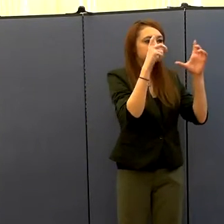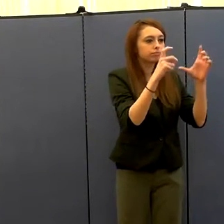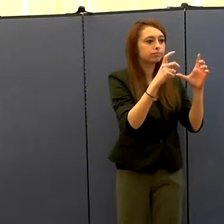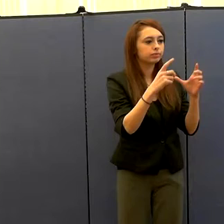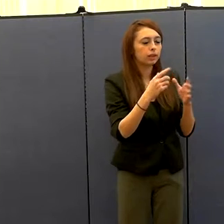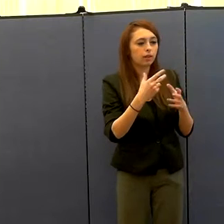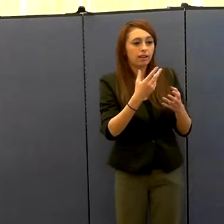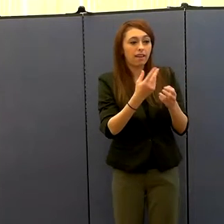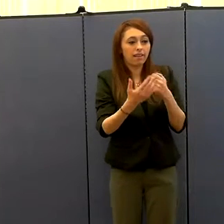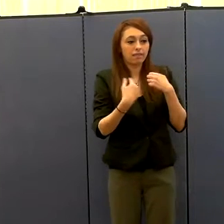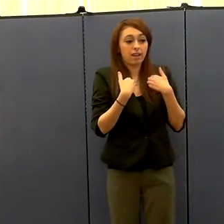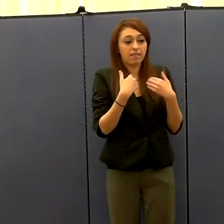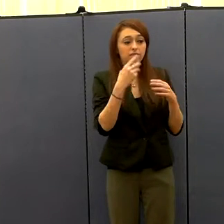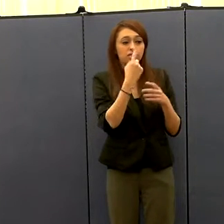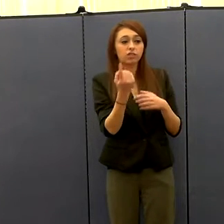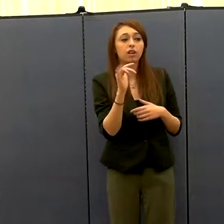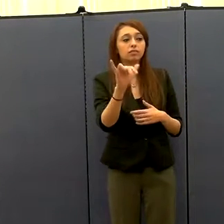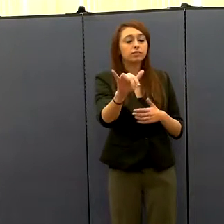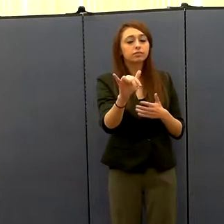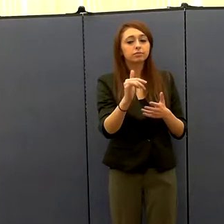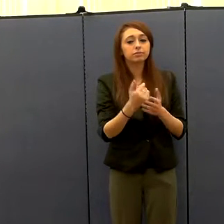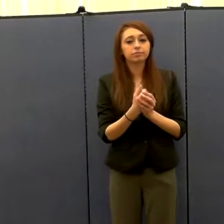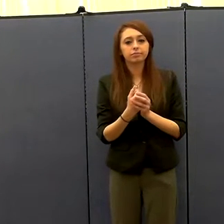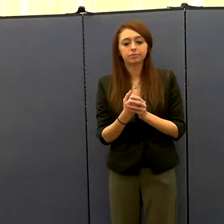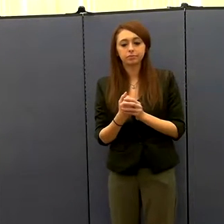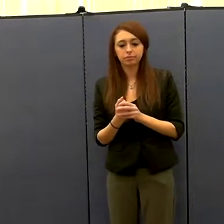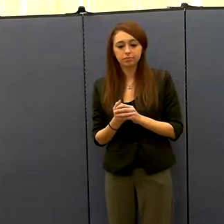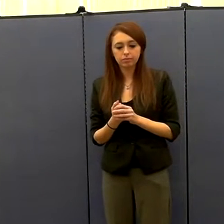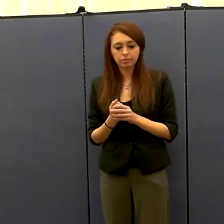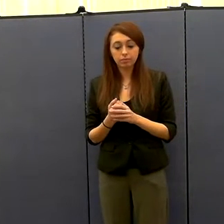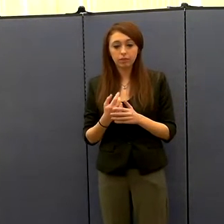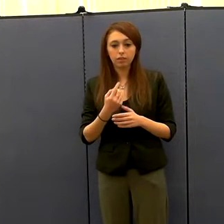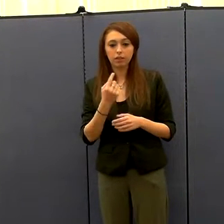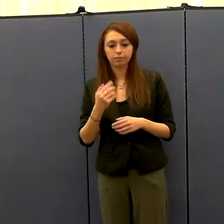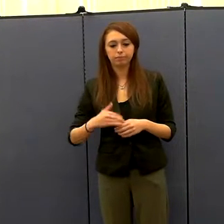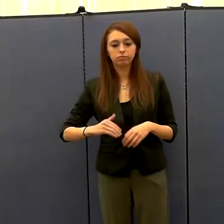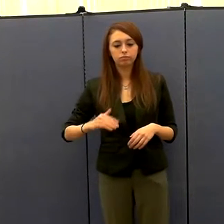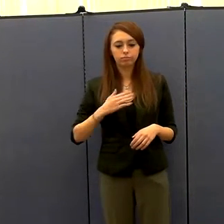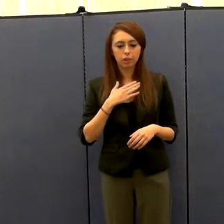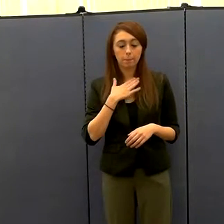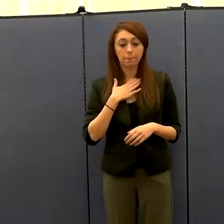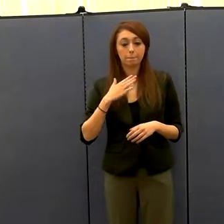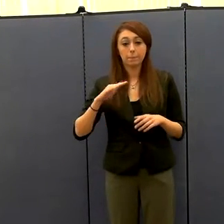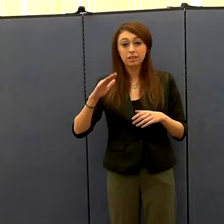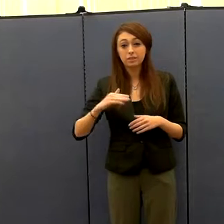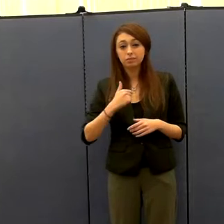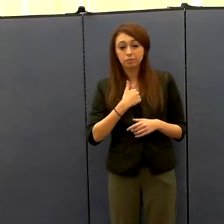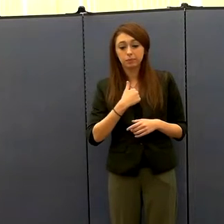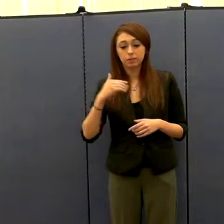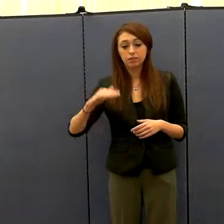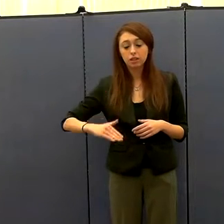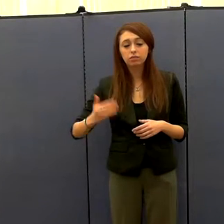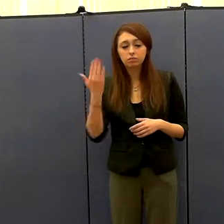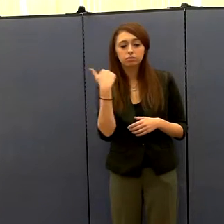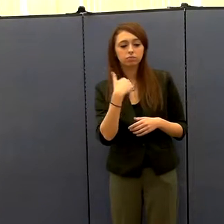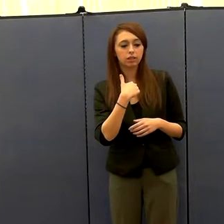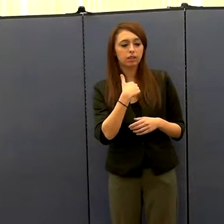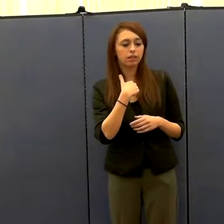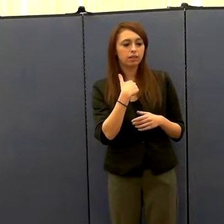kids who could take anything apart, fix it, and put it back together again, but I wasn't. I was one of those kids who would take everything